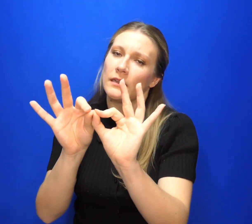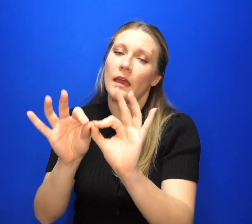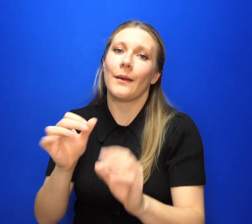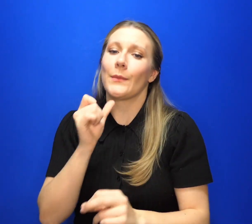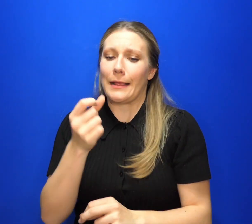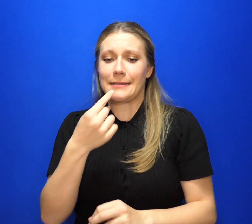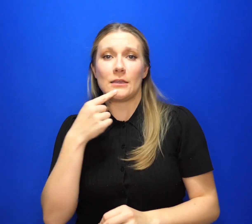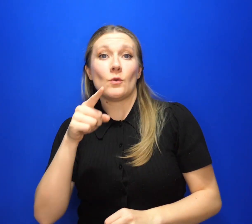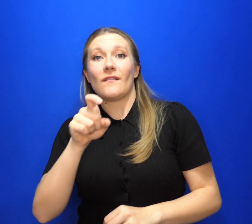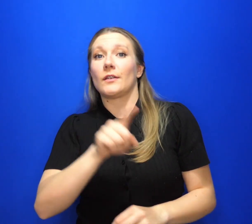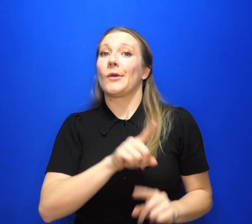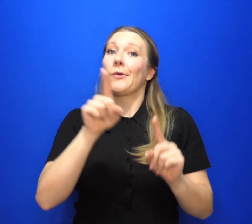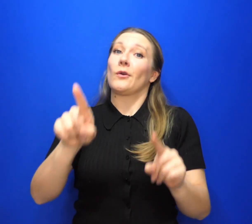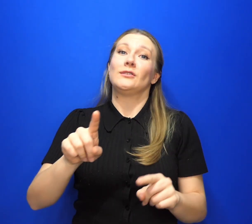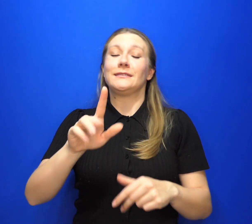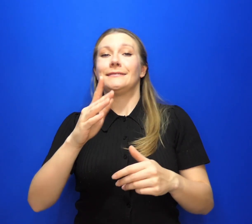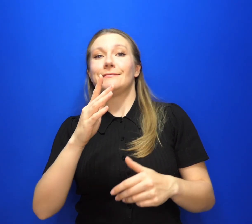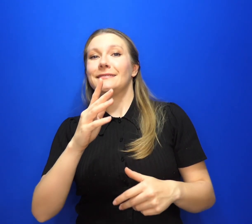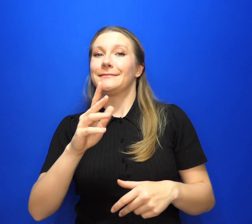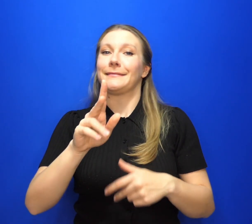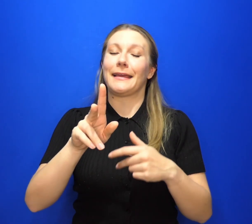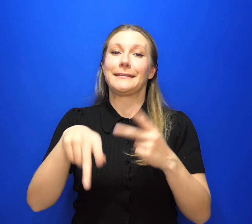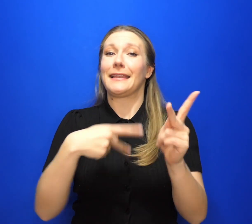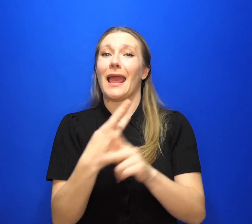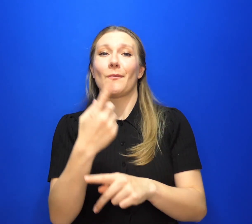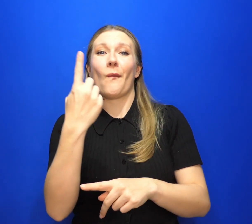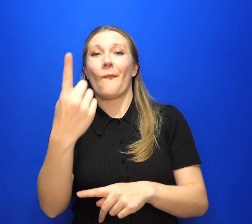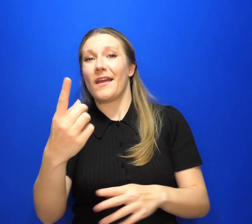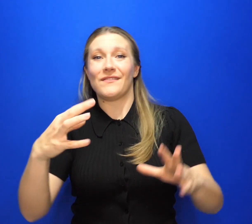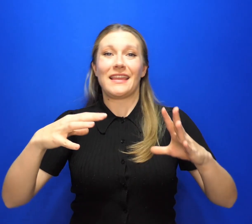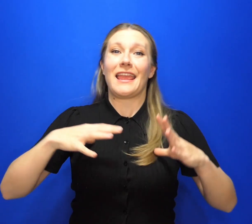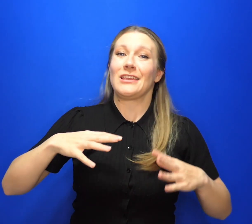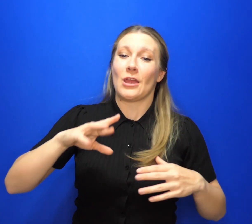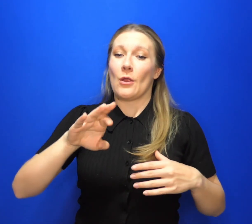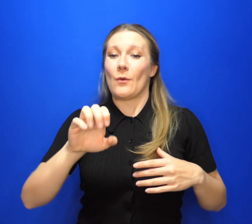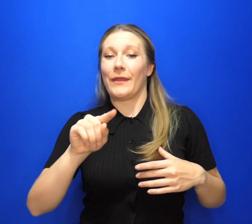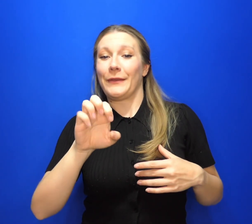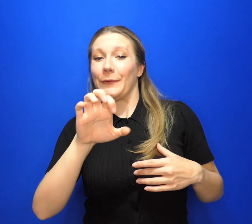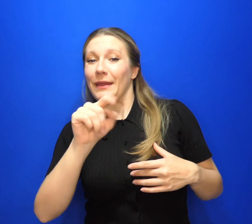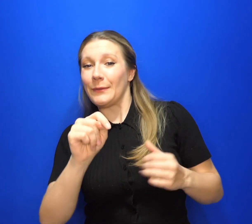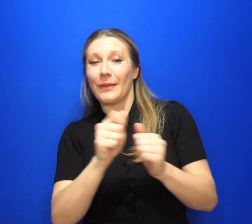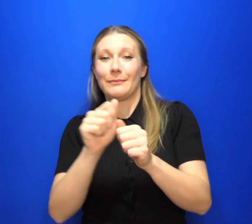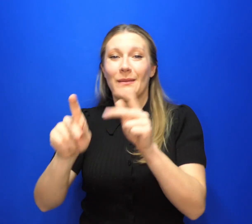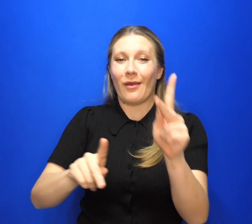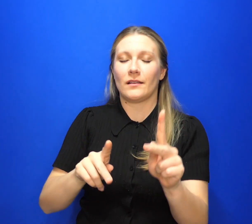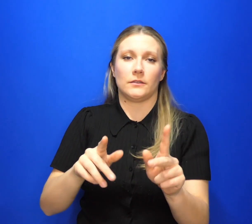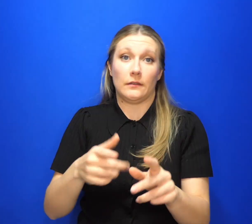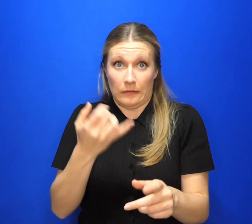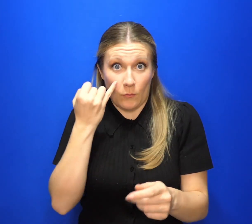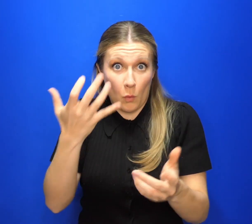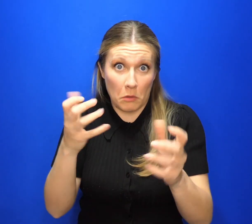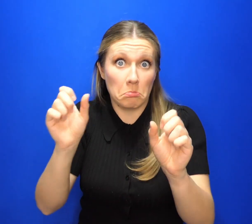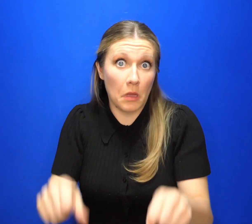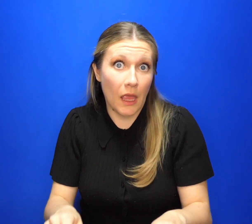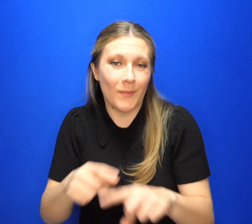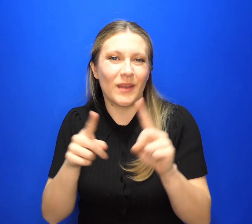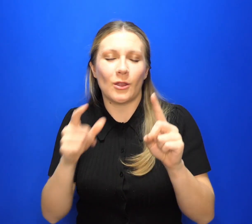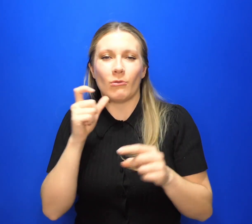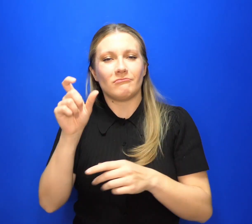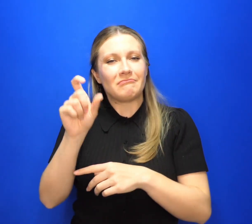some like type 1 retreat with people or something like that. I mean, if you want to, you can, but just knowing it, I